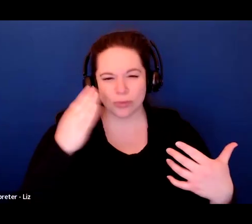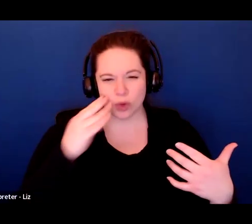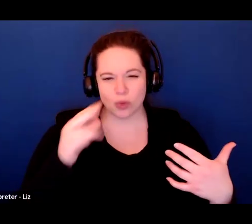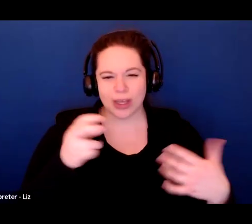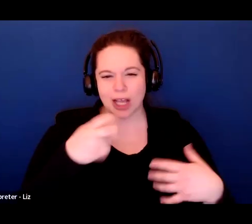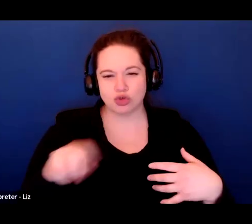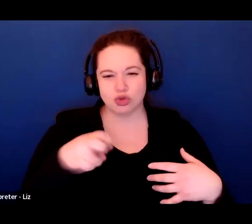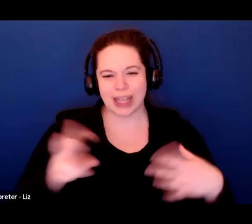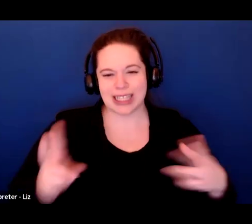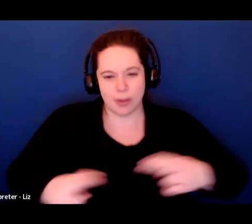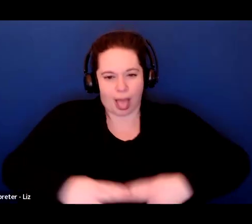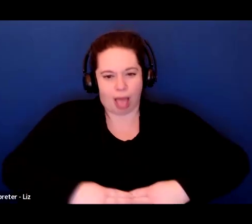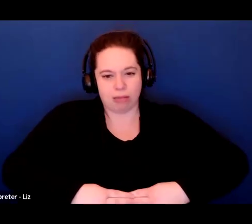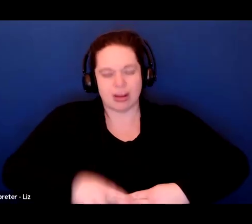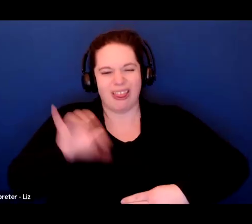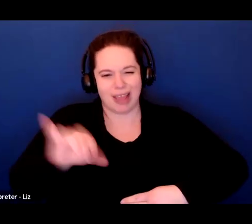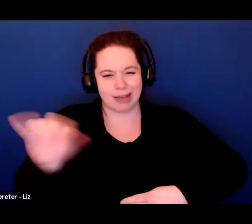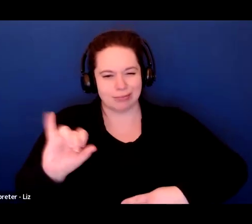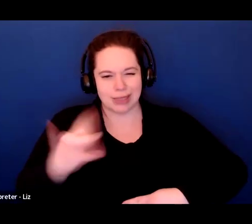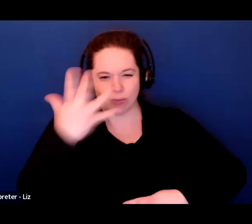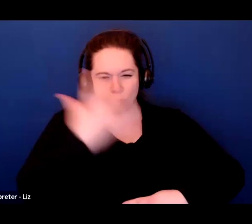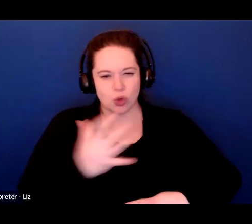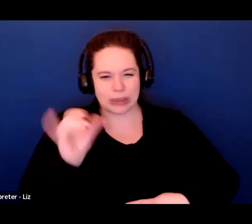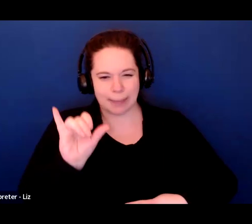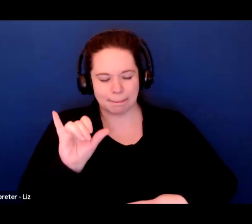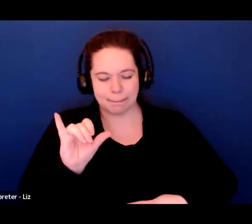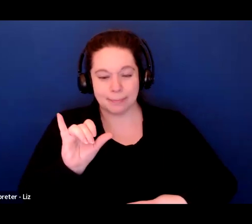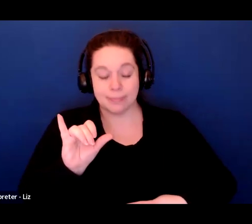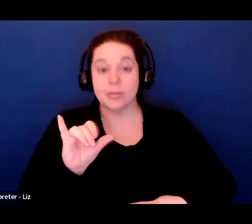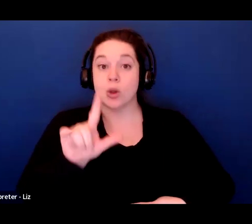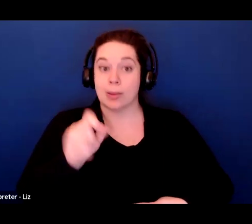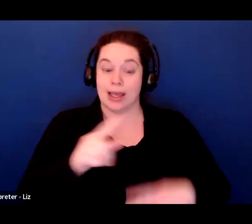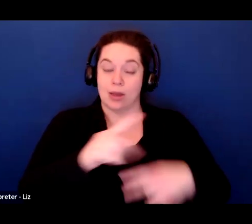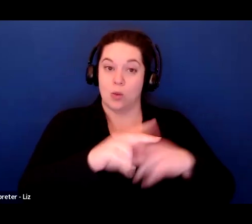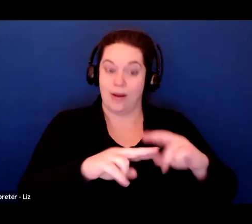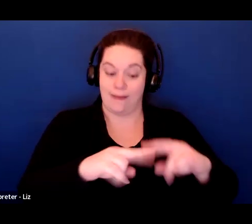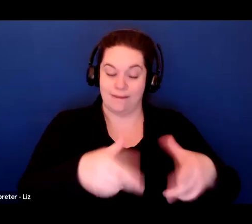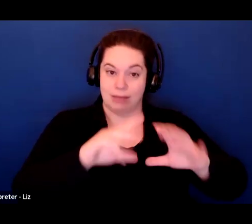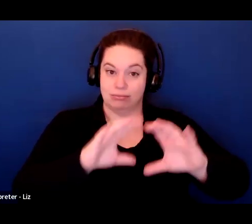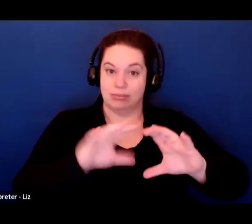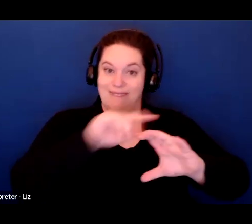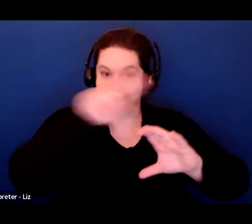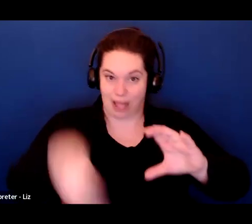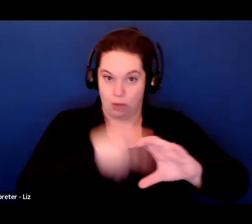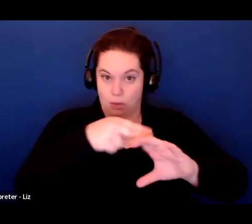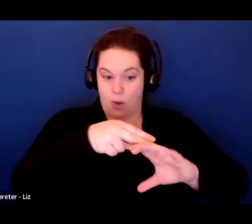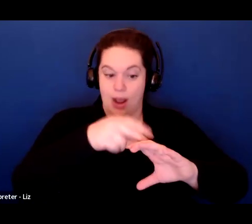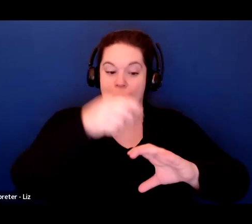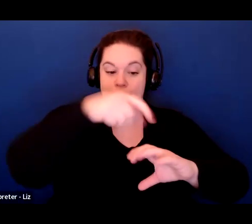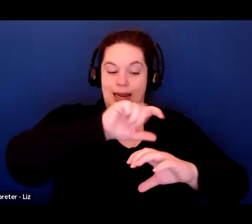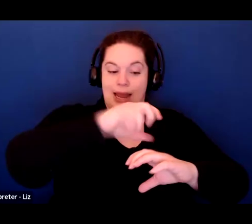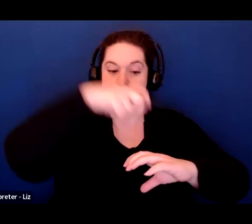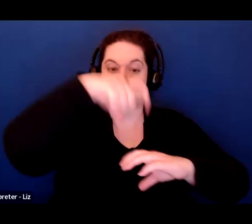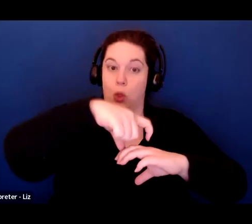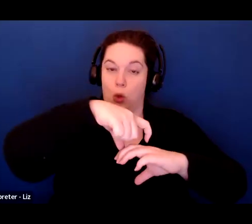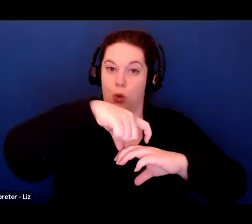belt is made out of. And they Velcro around your legs. And then there's a loop that goes on to the